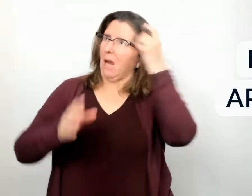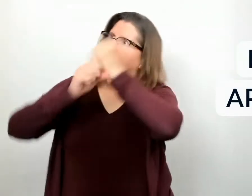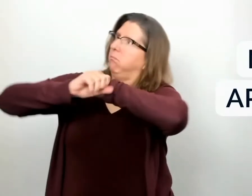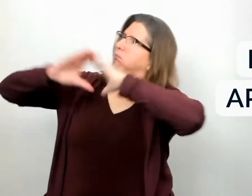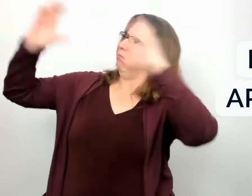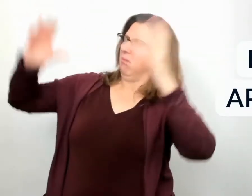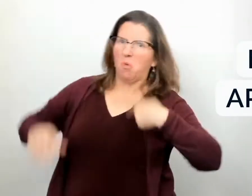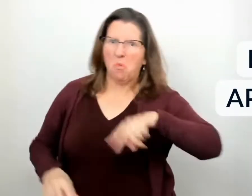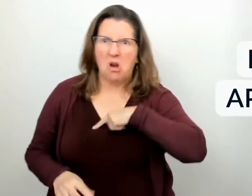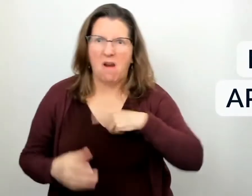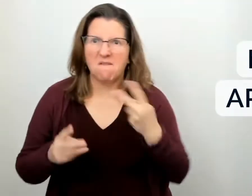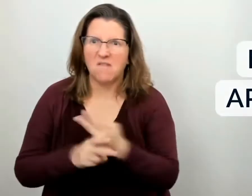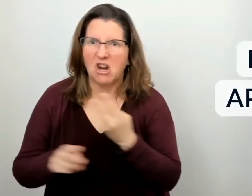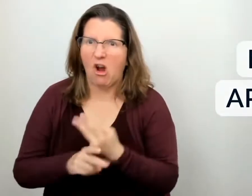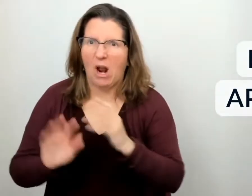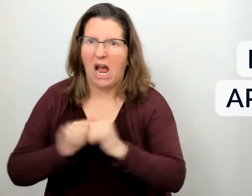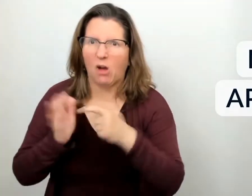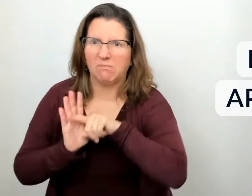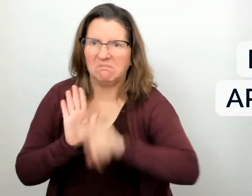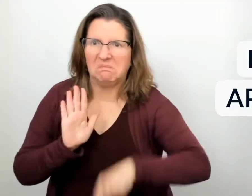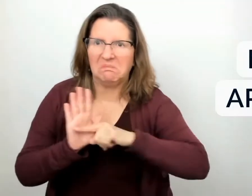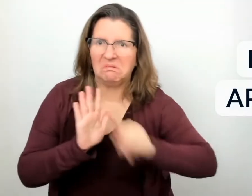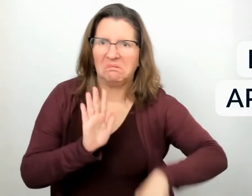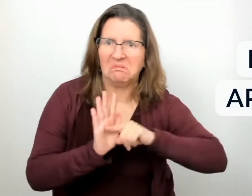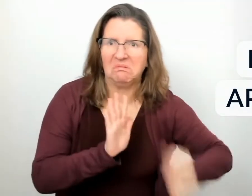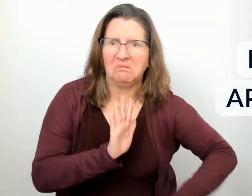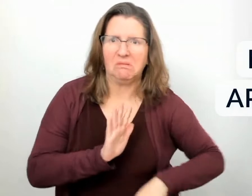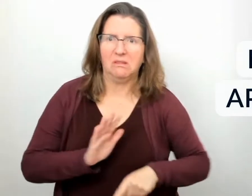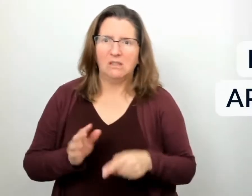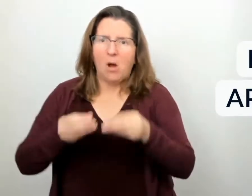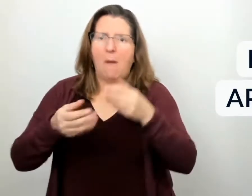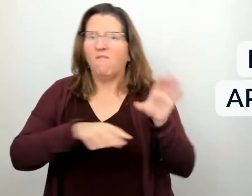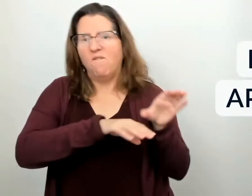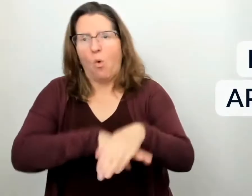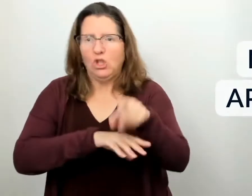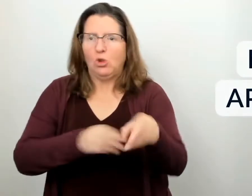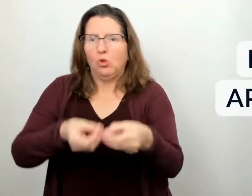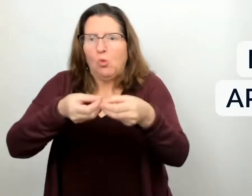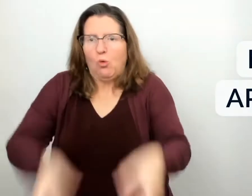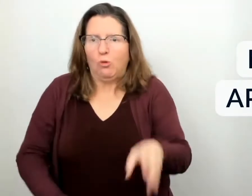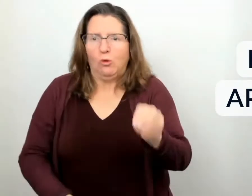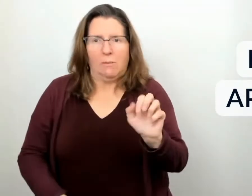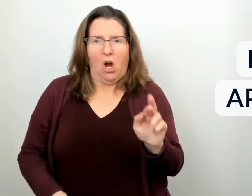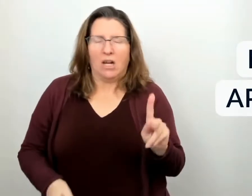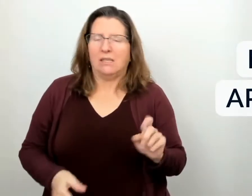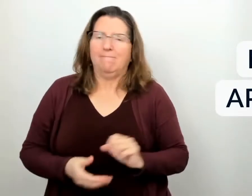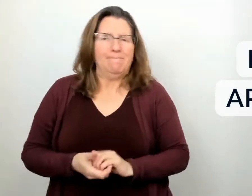We do not consider the student to start at 100% and then we markers scour the assignment looking to take